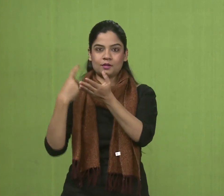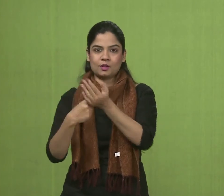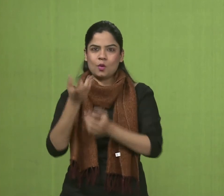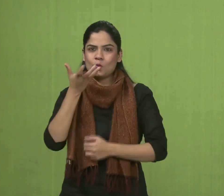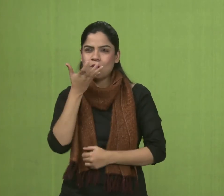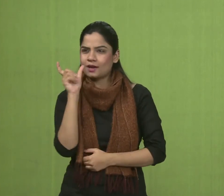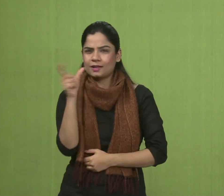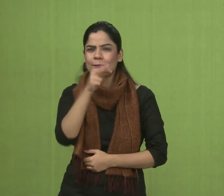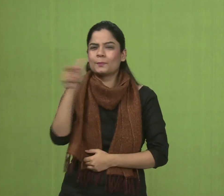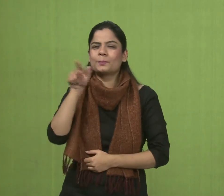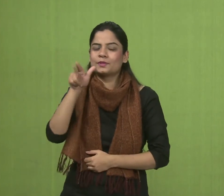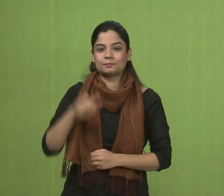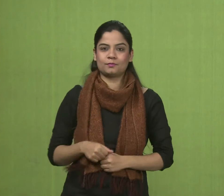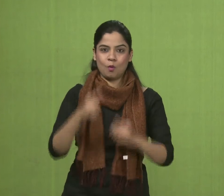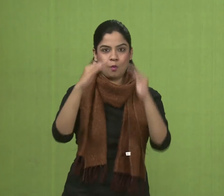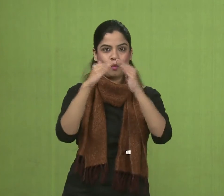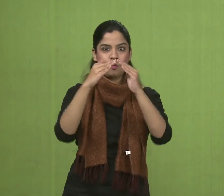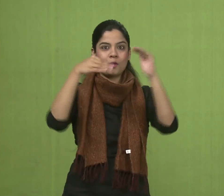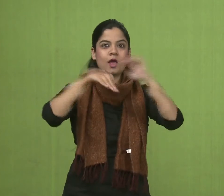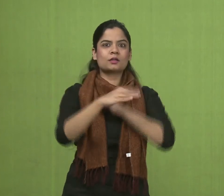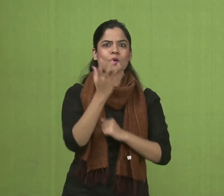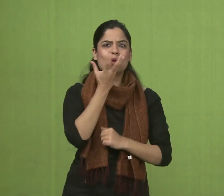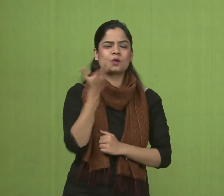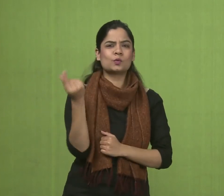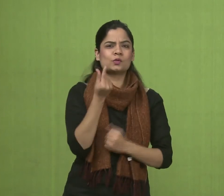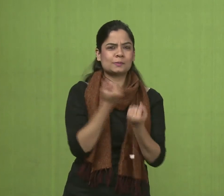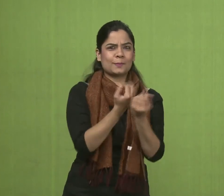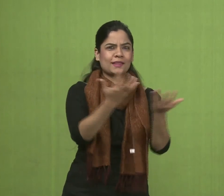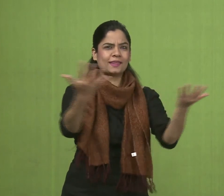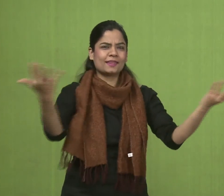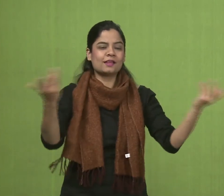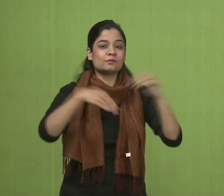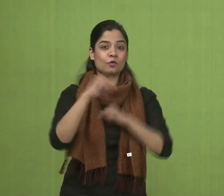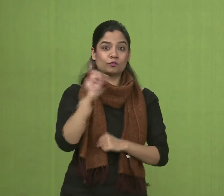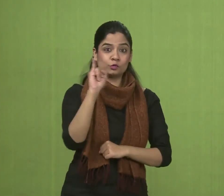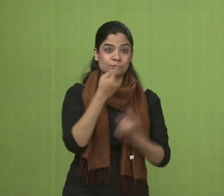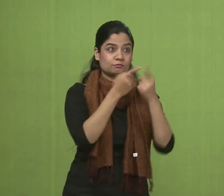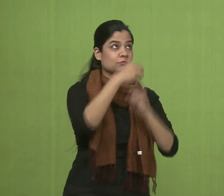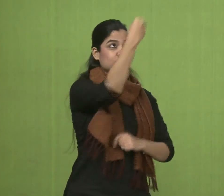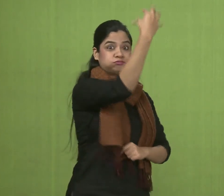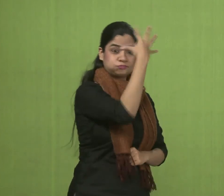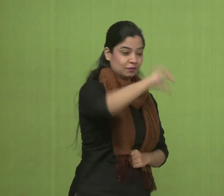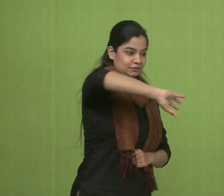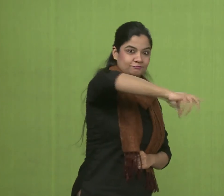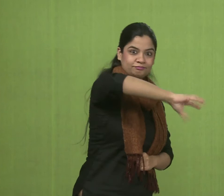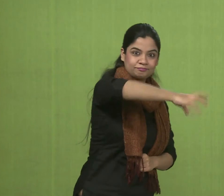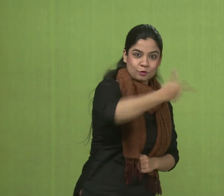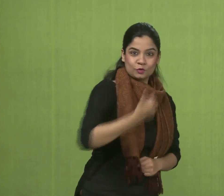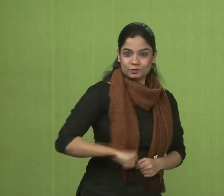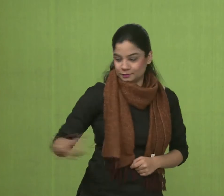from different sources. For example, in the bathroom there is shower, there is jet, there is flush, there is taps.